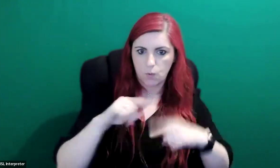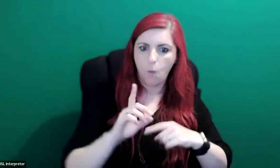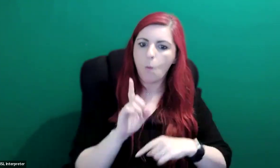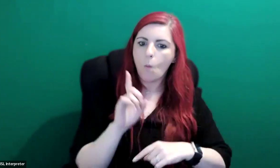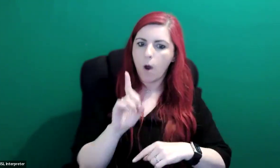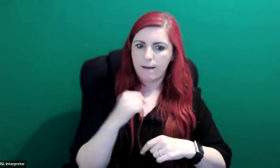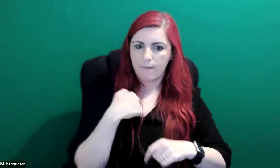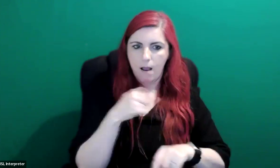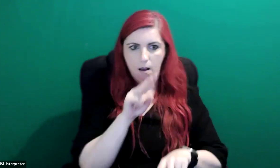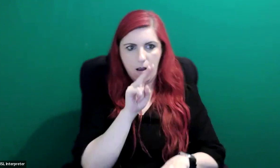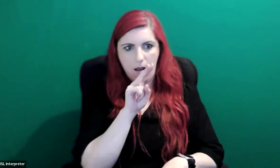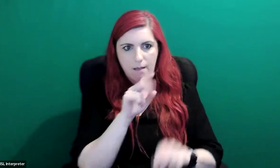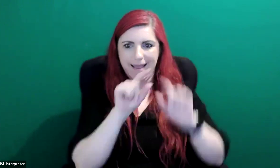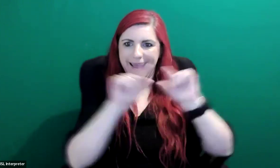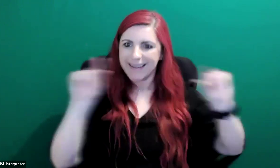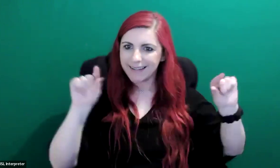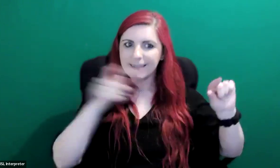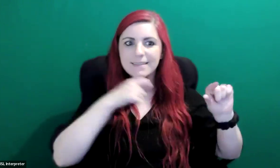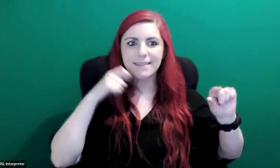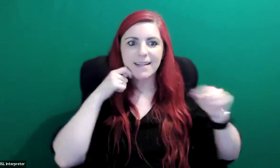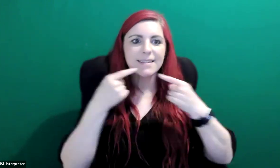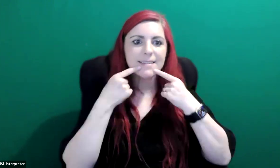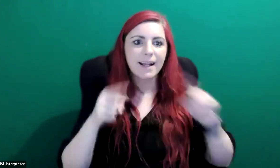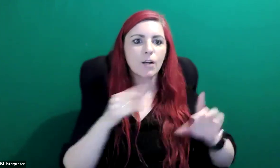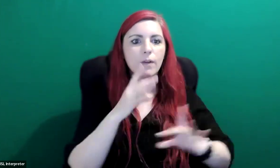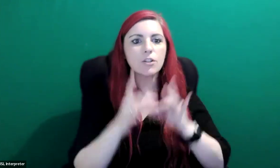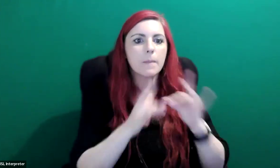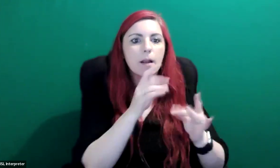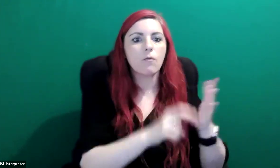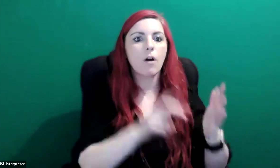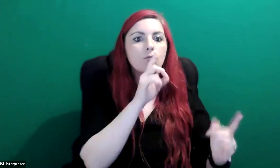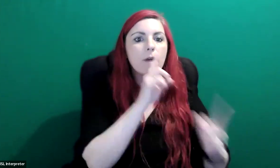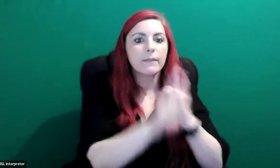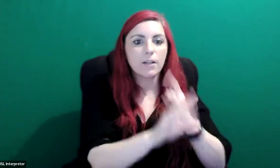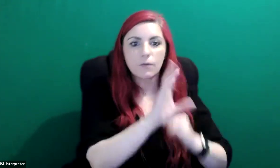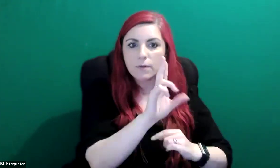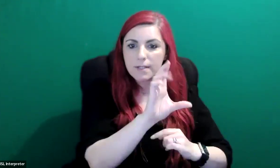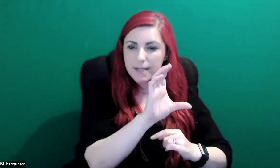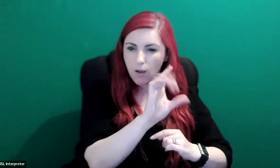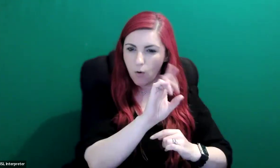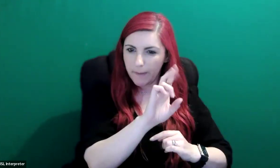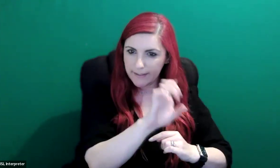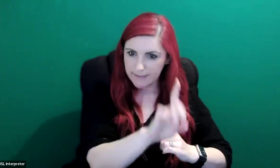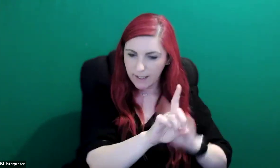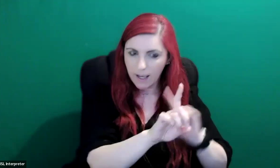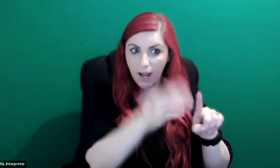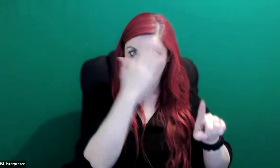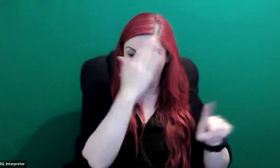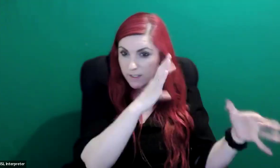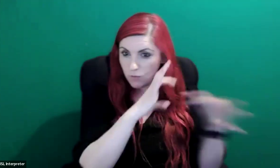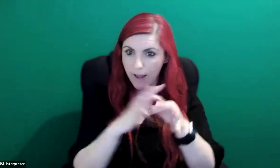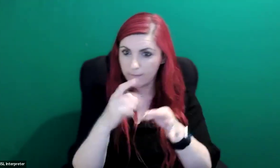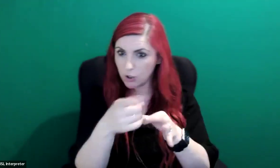saying declarations made upon ratifications of the CRPD. And I know this is relevant for you as well,